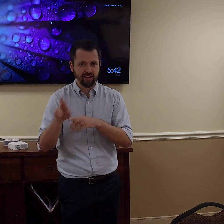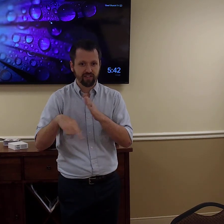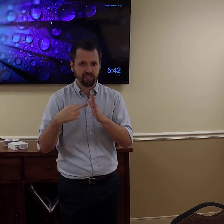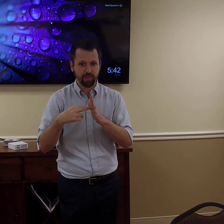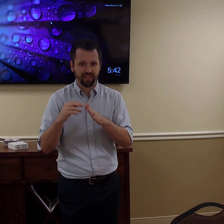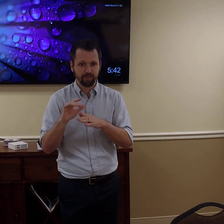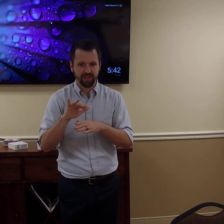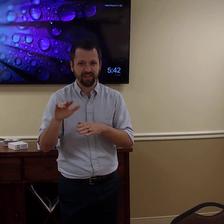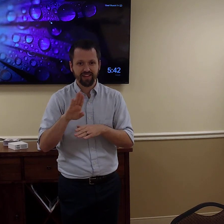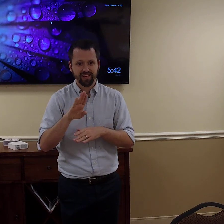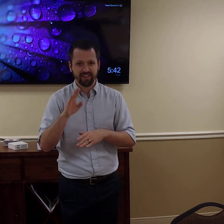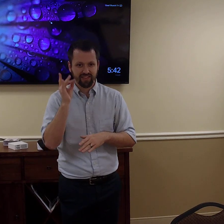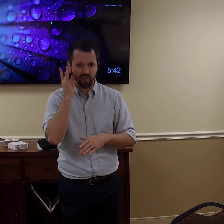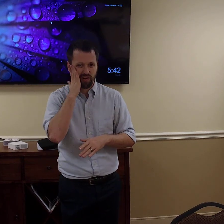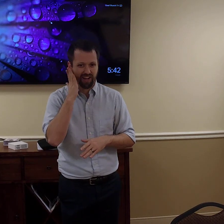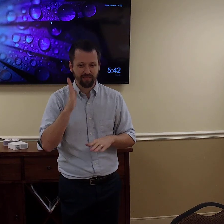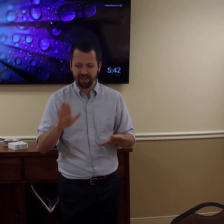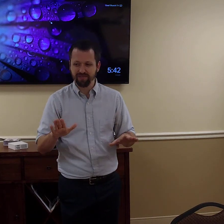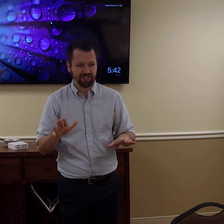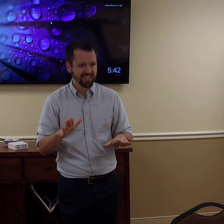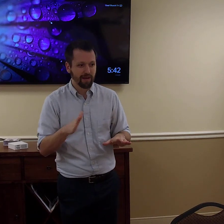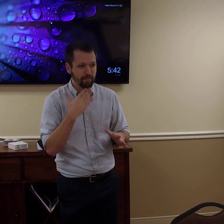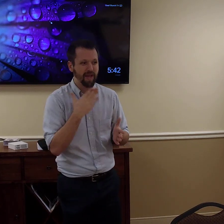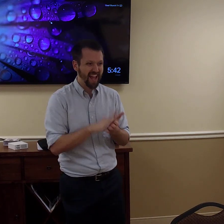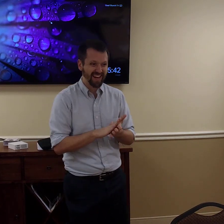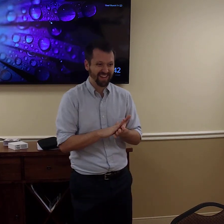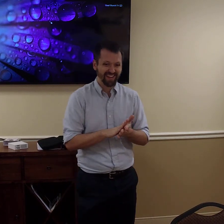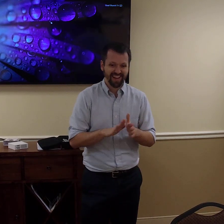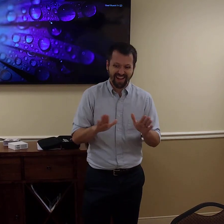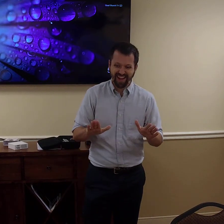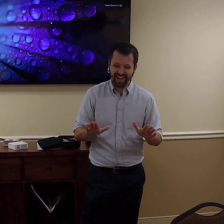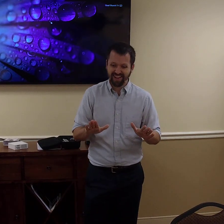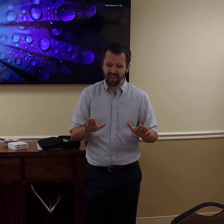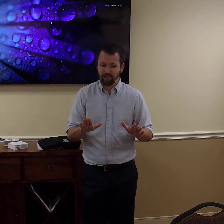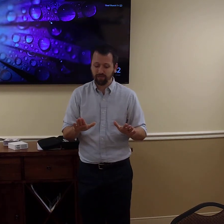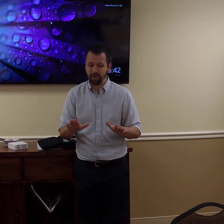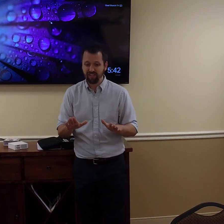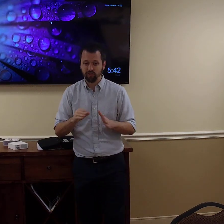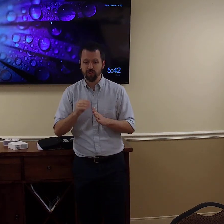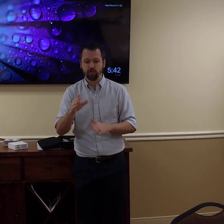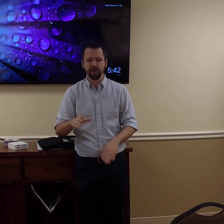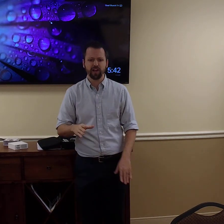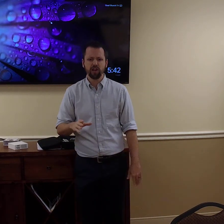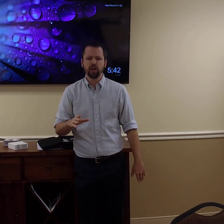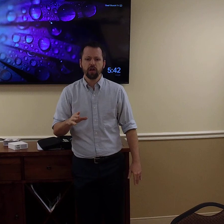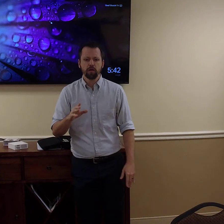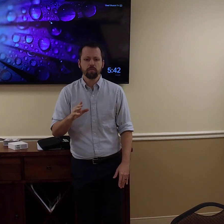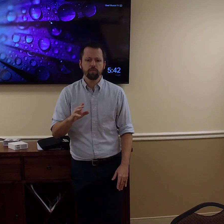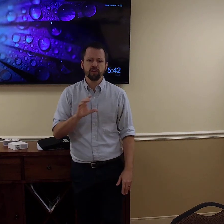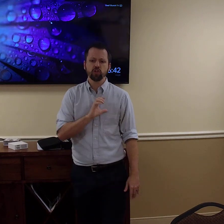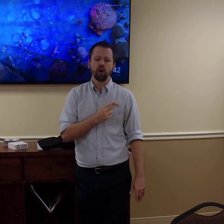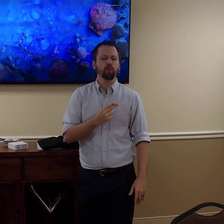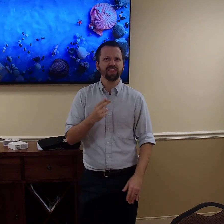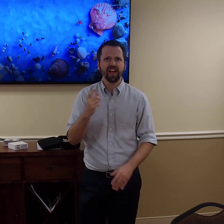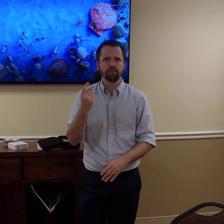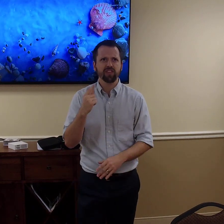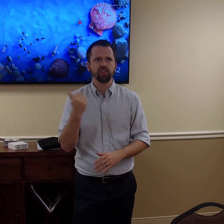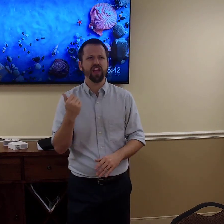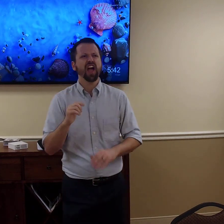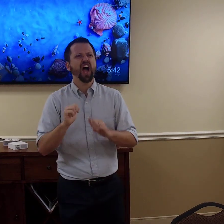of the spelling bee. So I'm bad. And my students would be like, Mr. Hall, what they asked me the other day, how